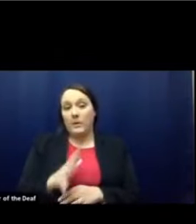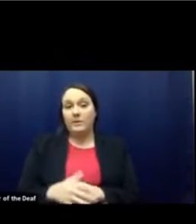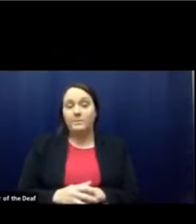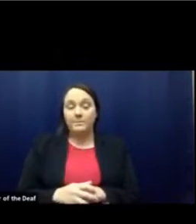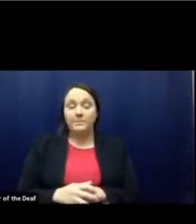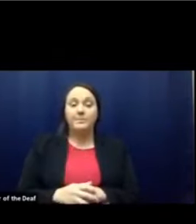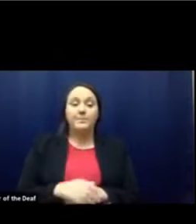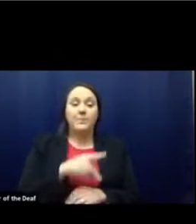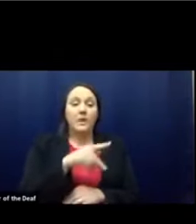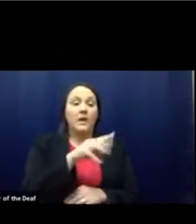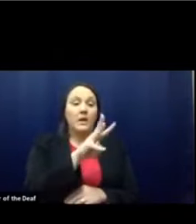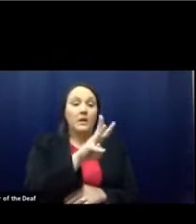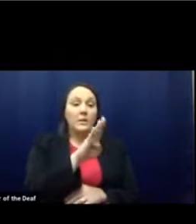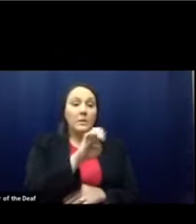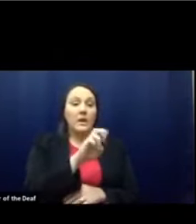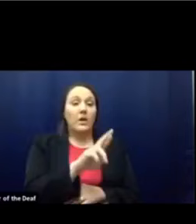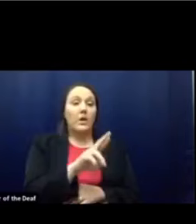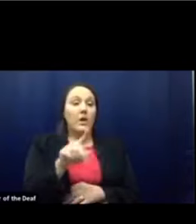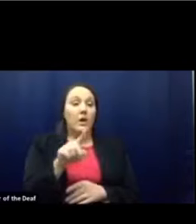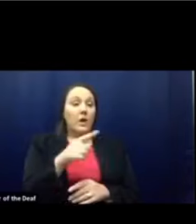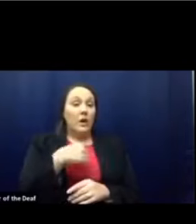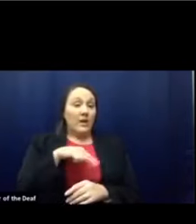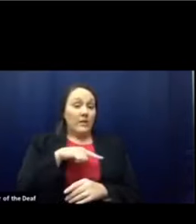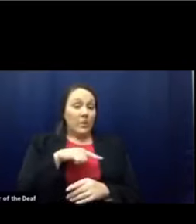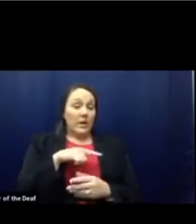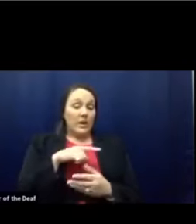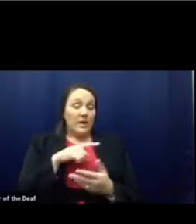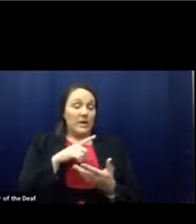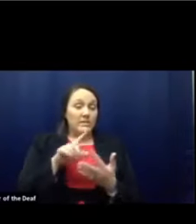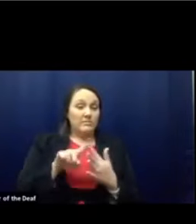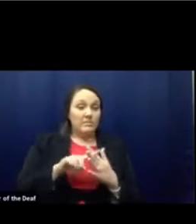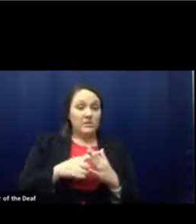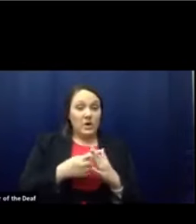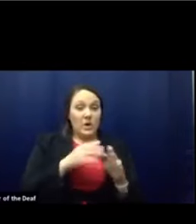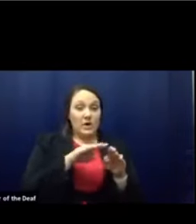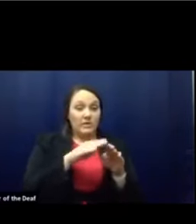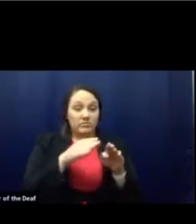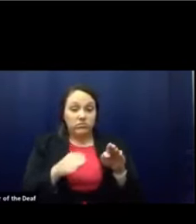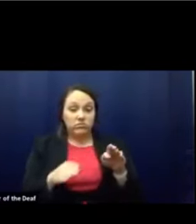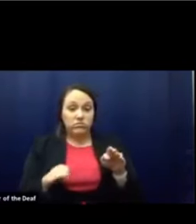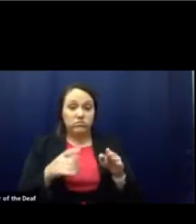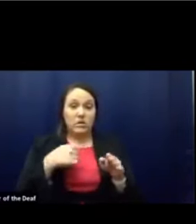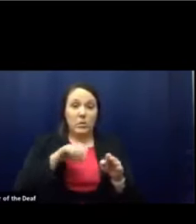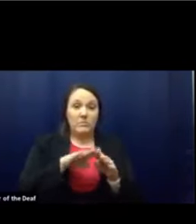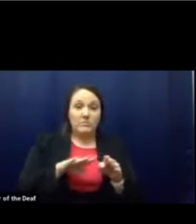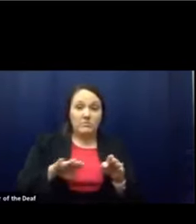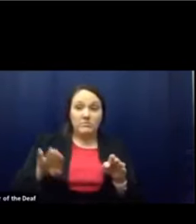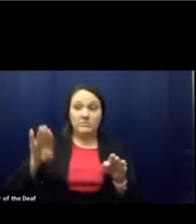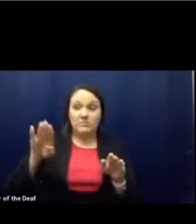with WBIR, have we turned a corner yet with cases? Are we on the upswing? Why or why not?